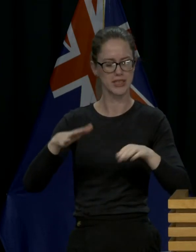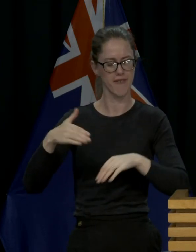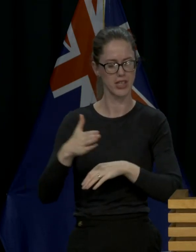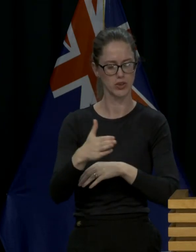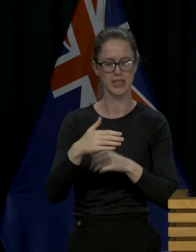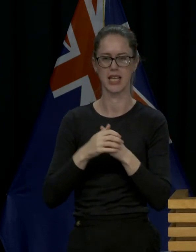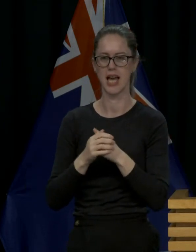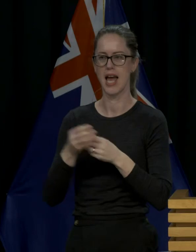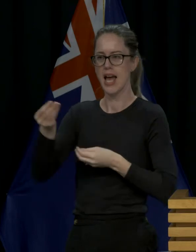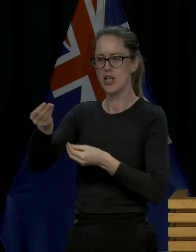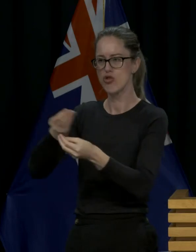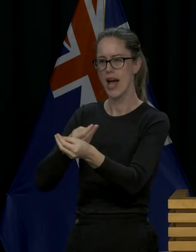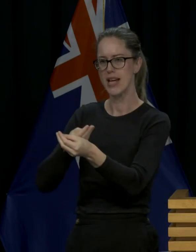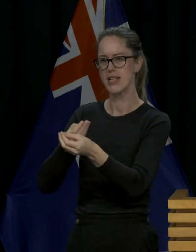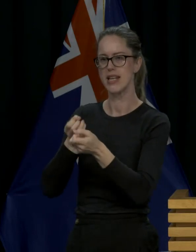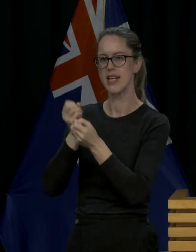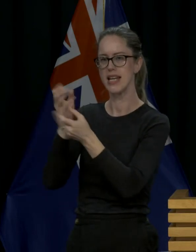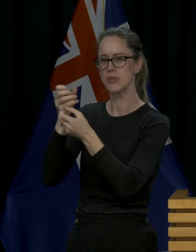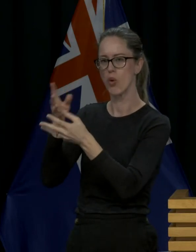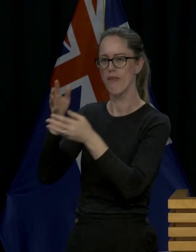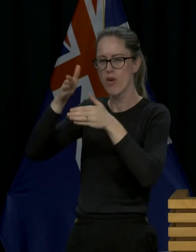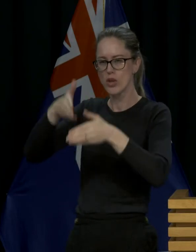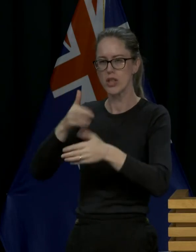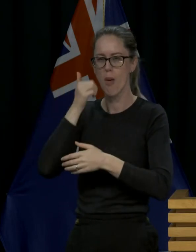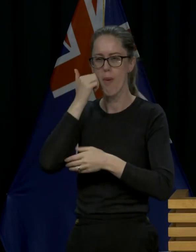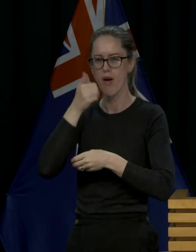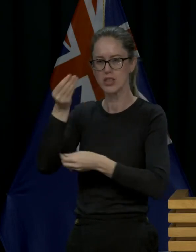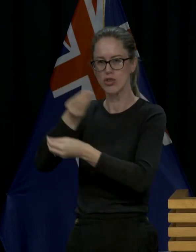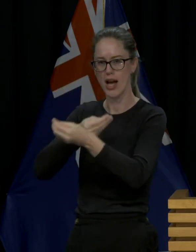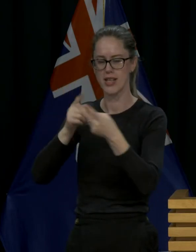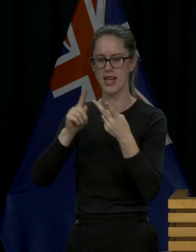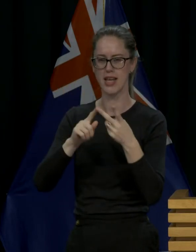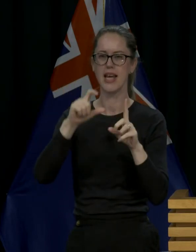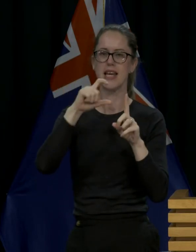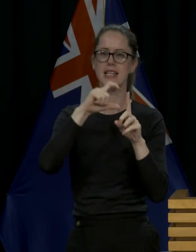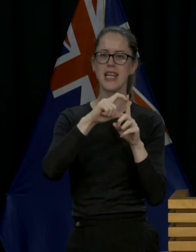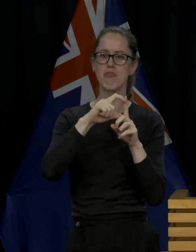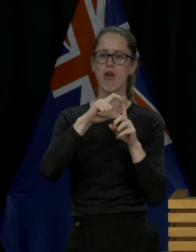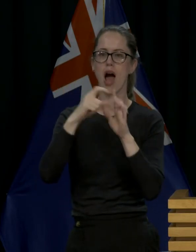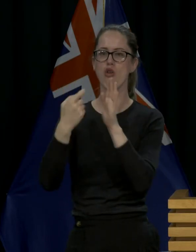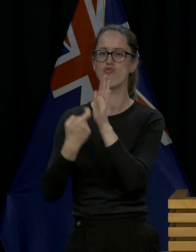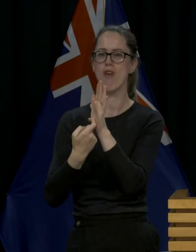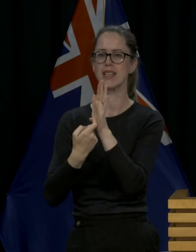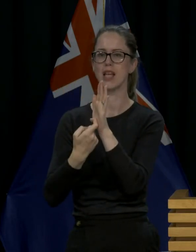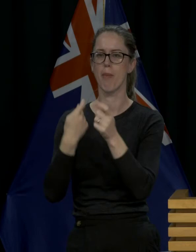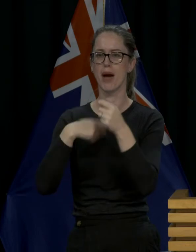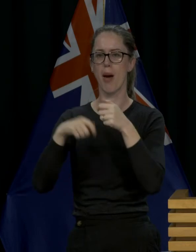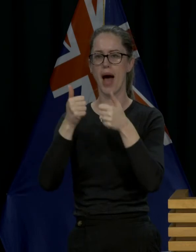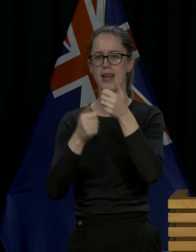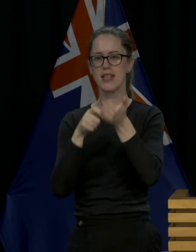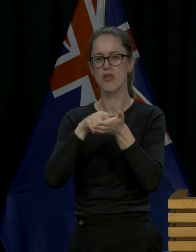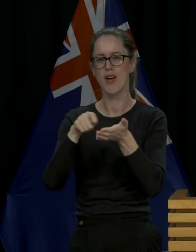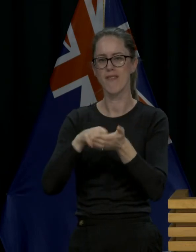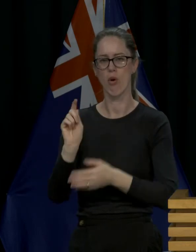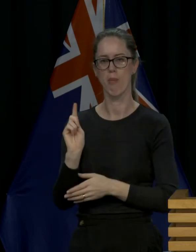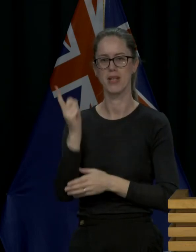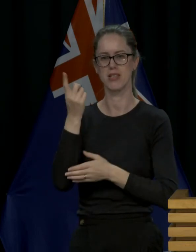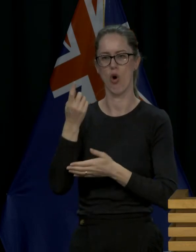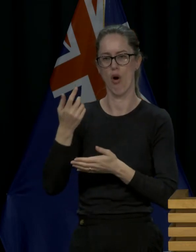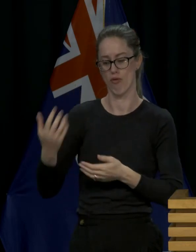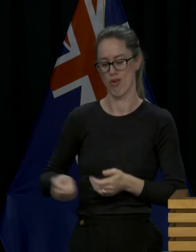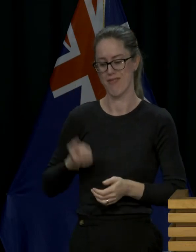and Export Growth, focused on Māori trade. And Deborah Russell comes in as an Undersecretary to the Minister of